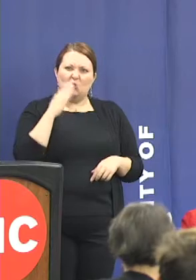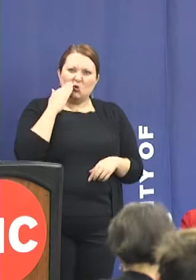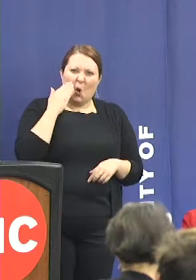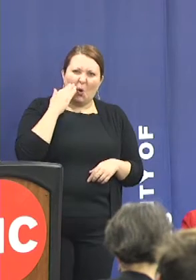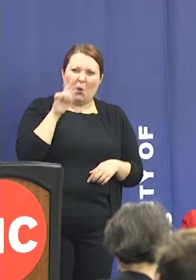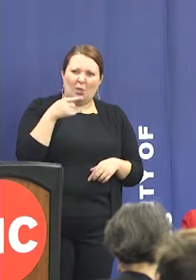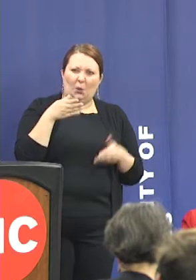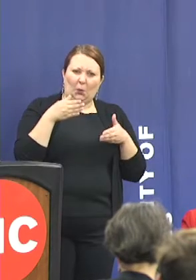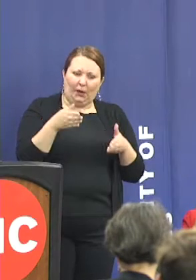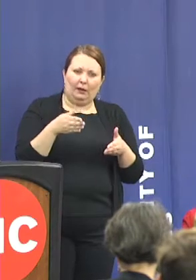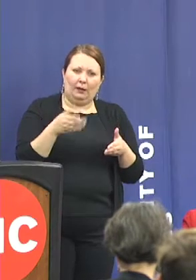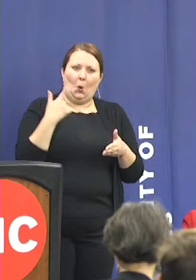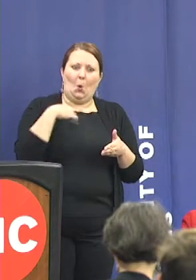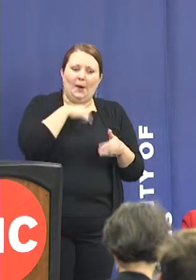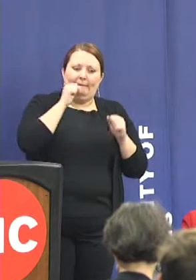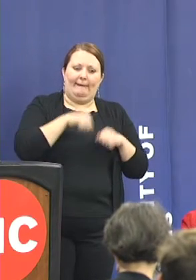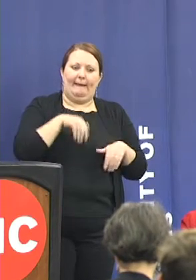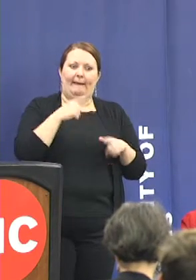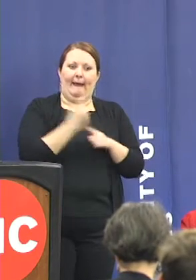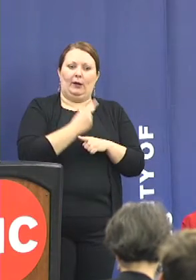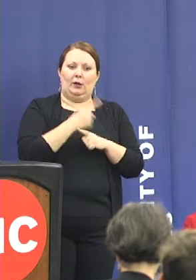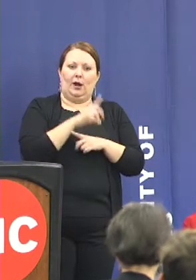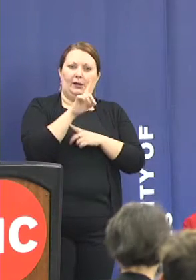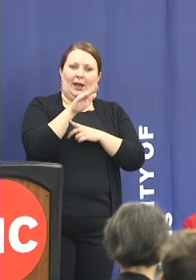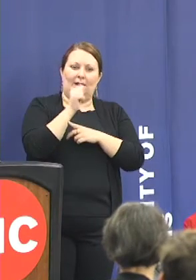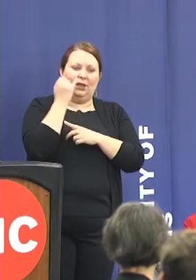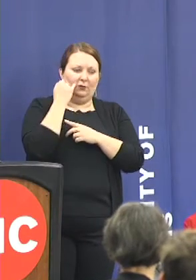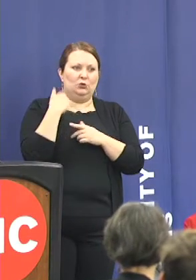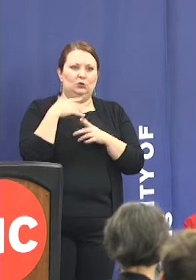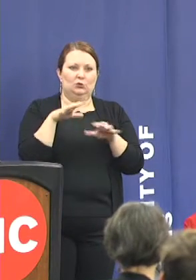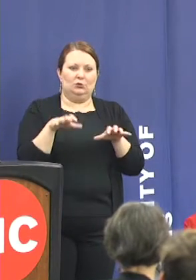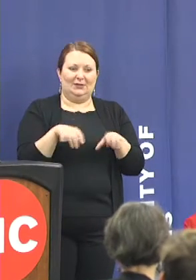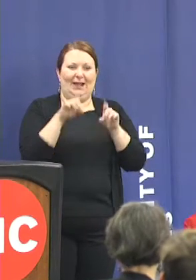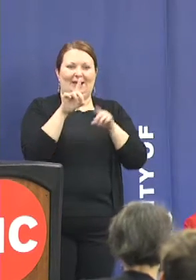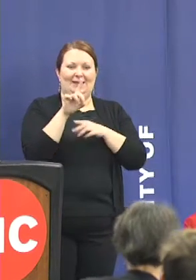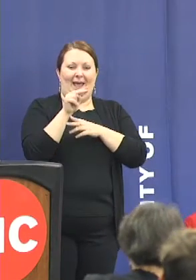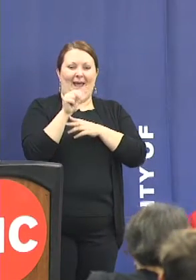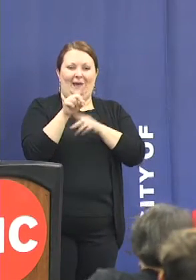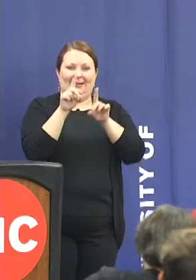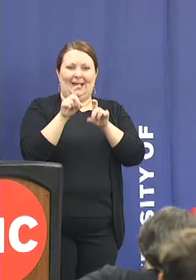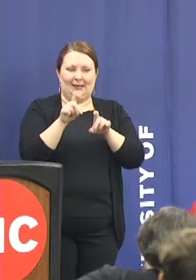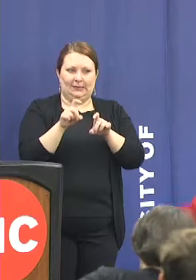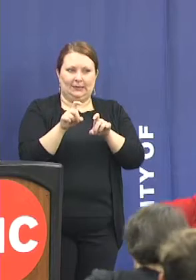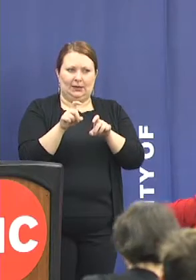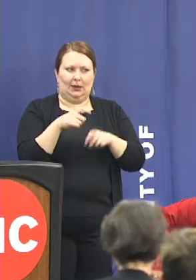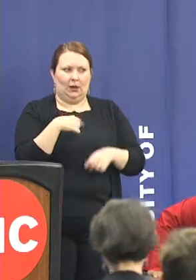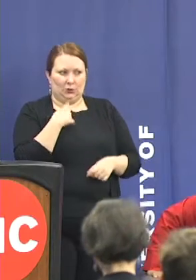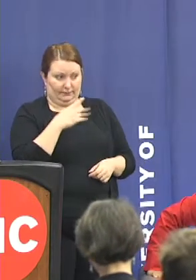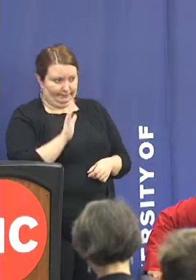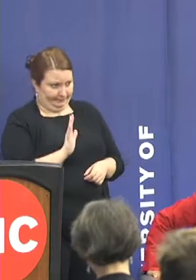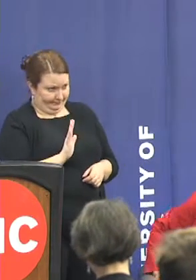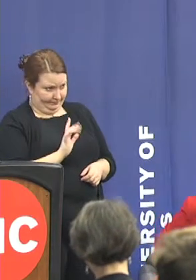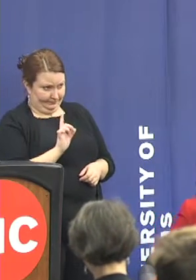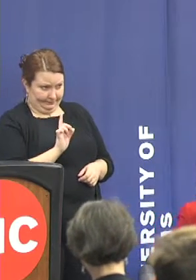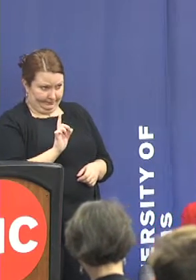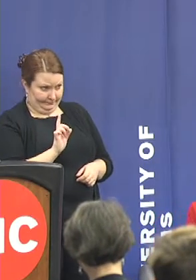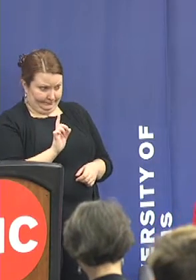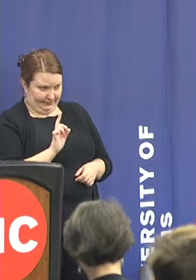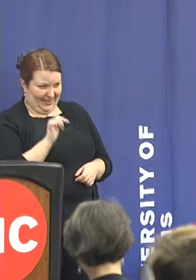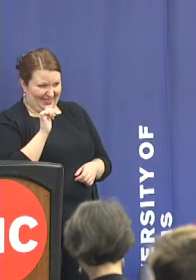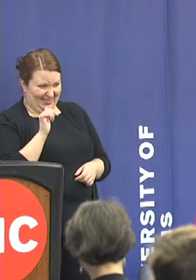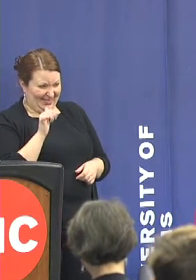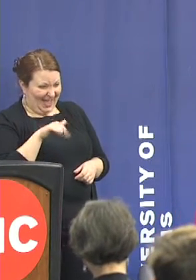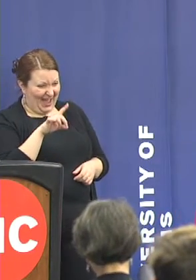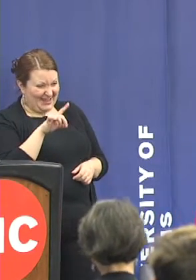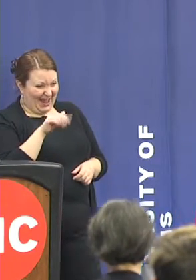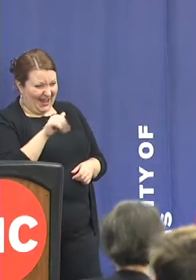the only way that we can get accurate data is if you take a DNA test. And I told him, look, these